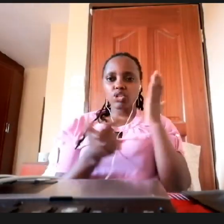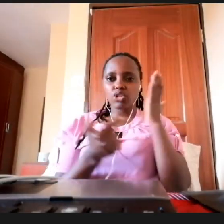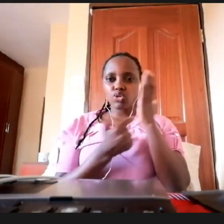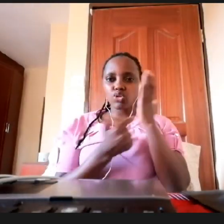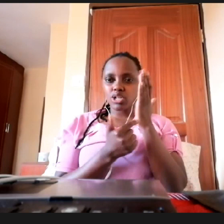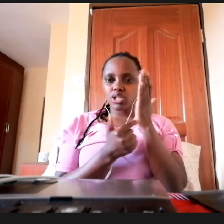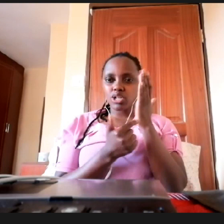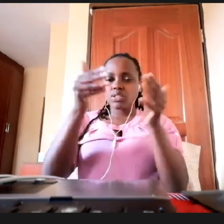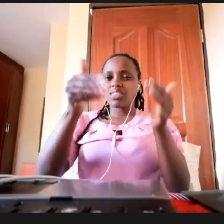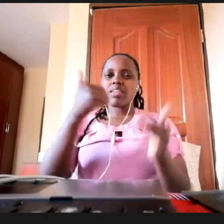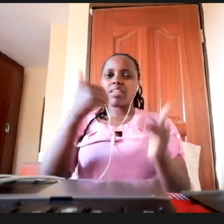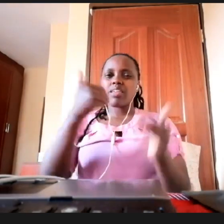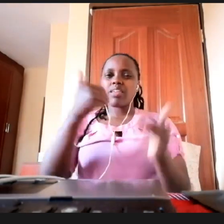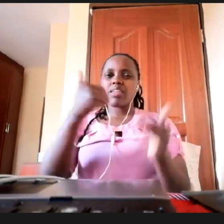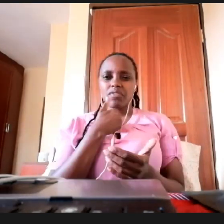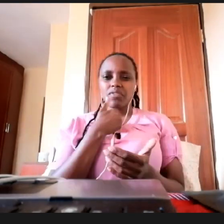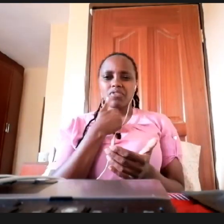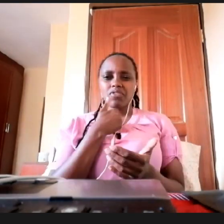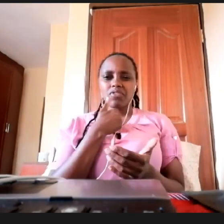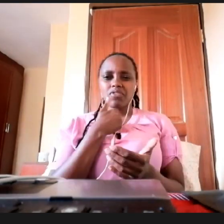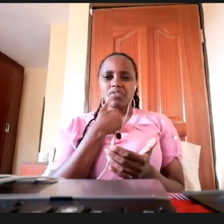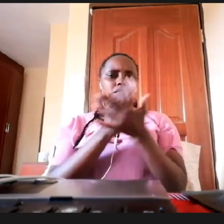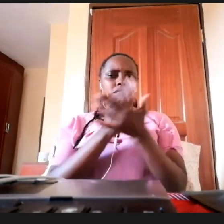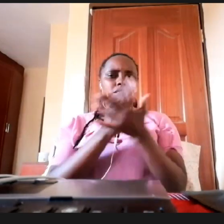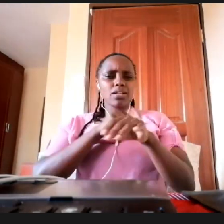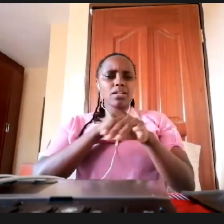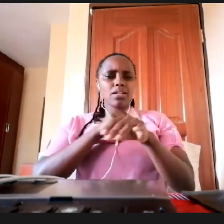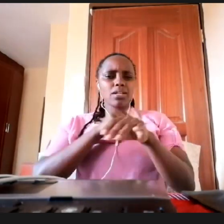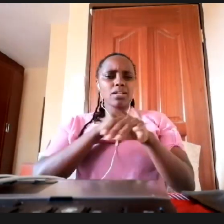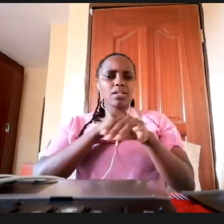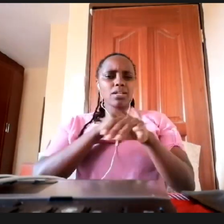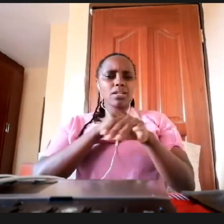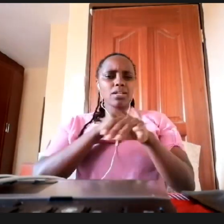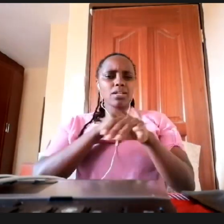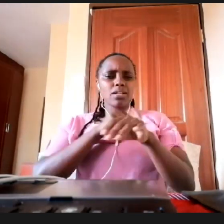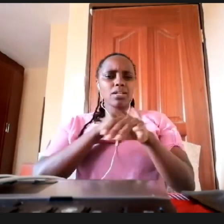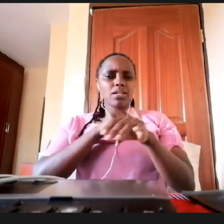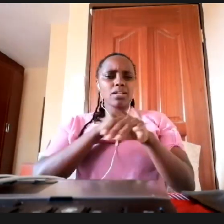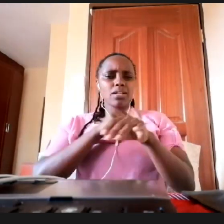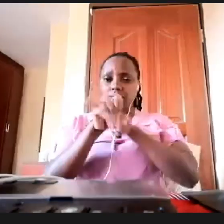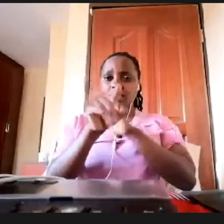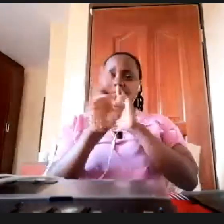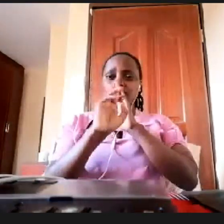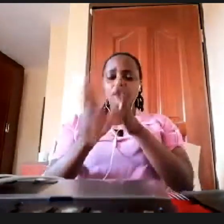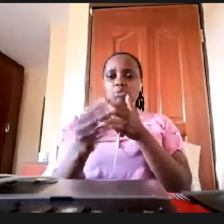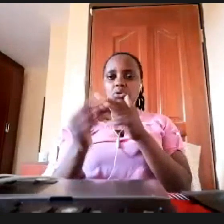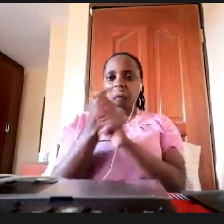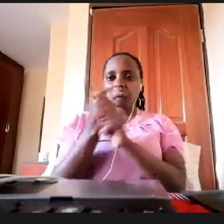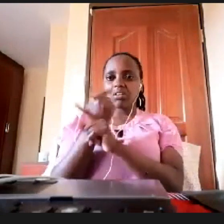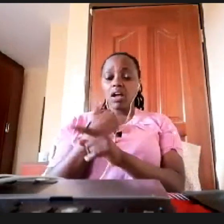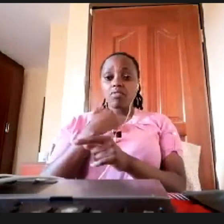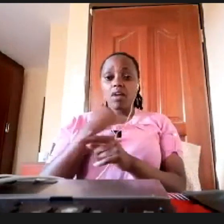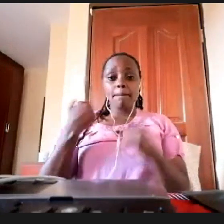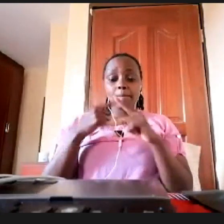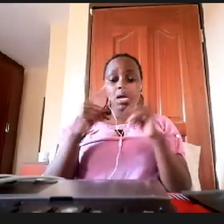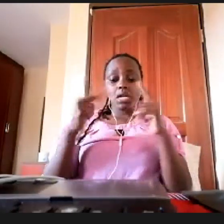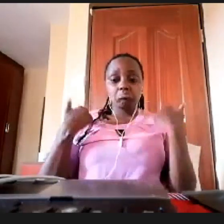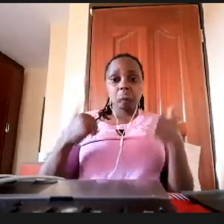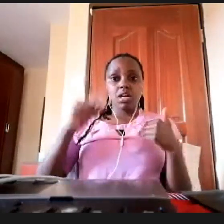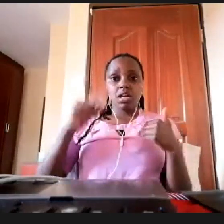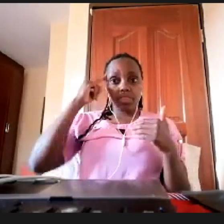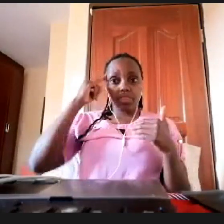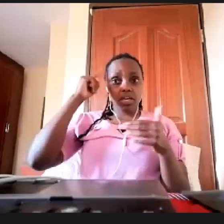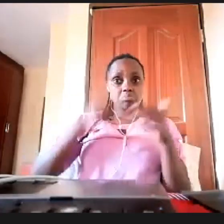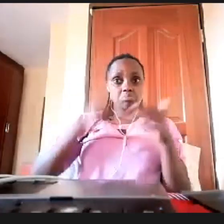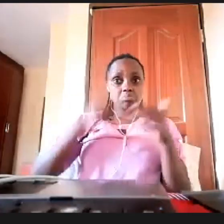in place, sometimes the process could be confidential, but we all have access to these reports one way or another. So I'm thinking maybe in